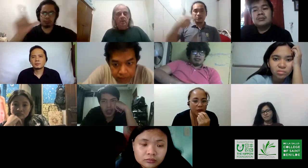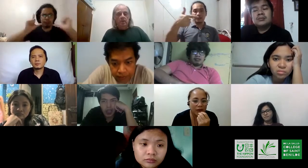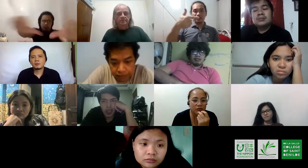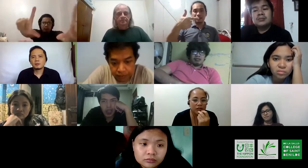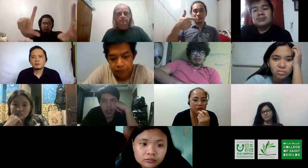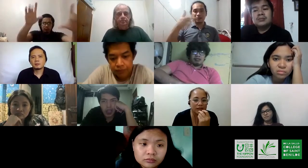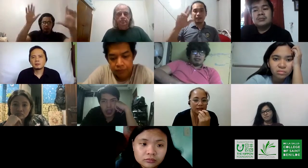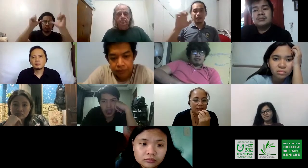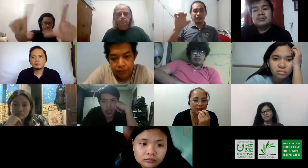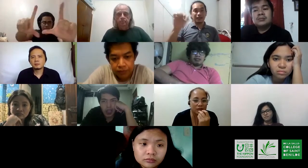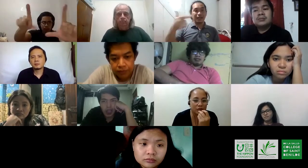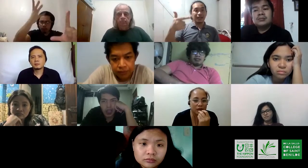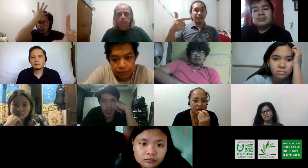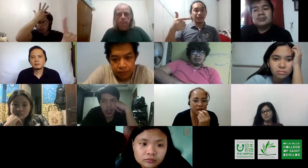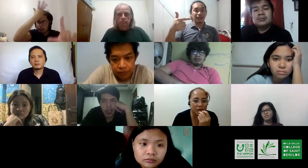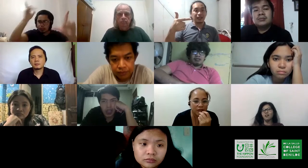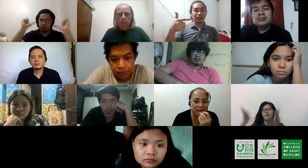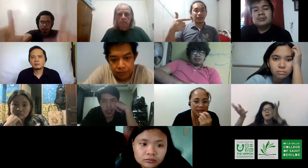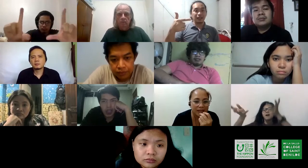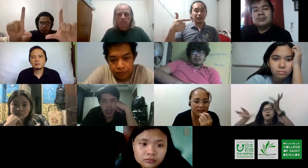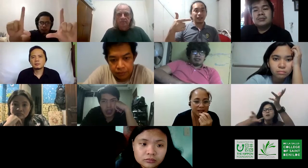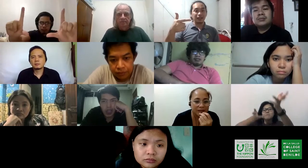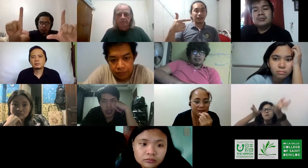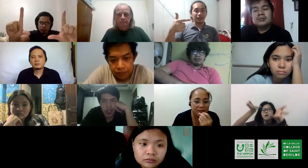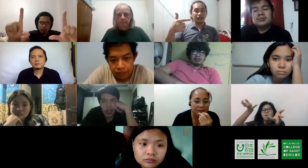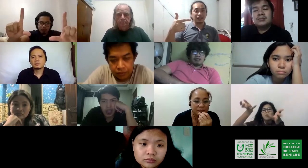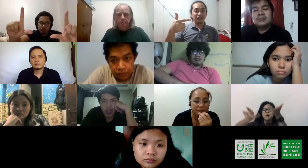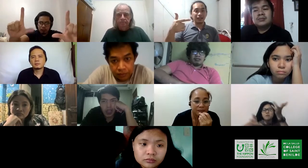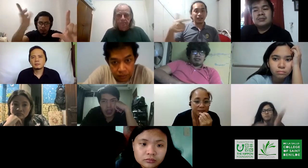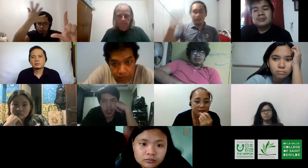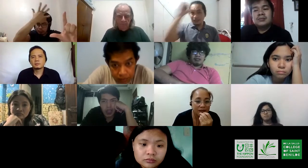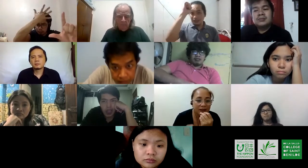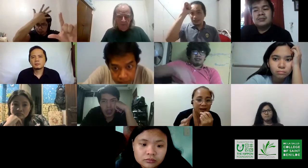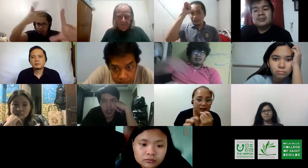When we went to the US 2013.